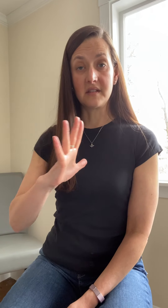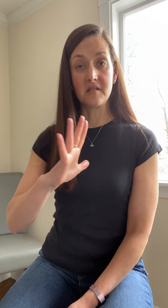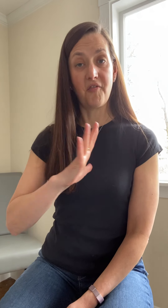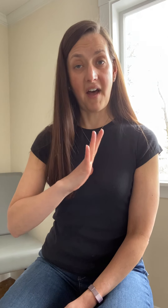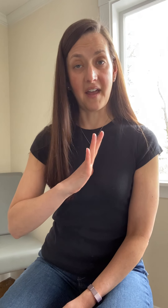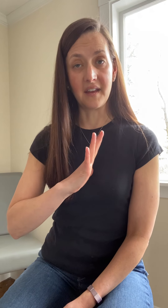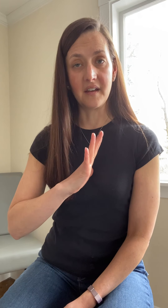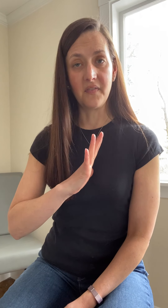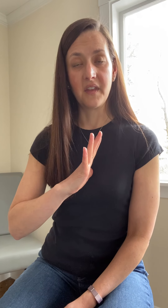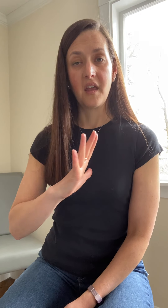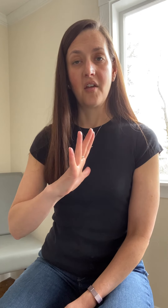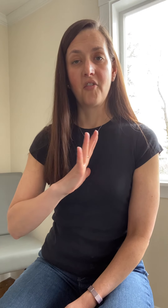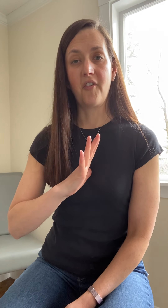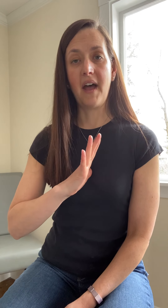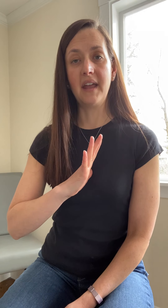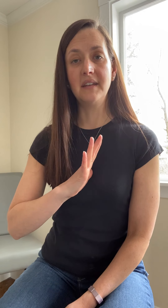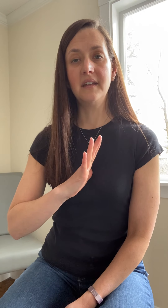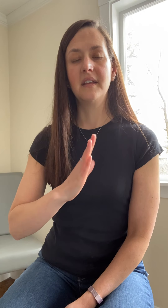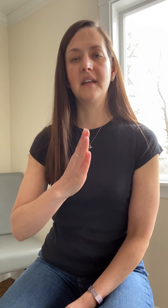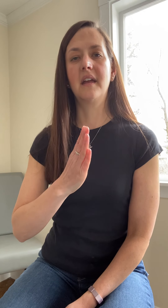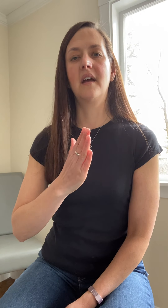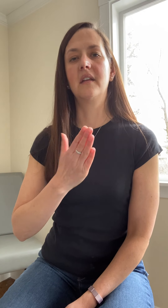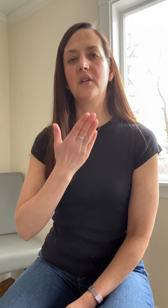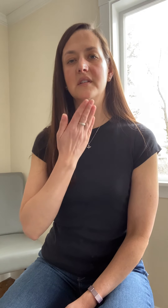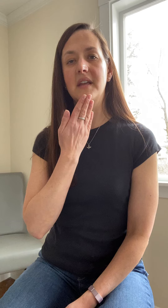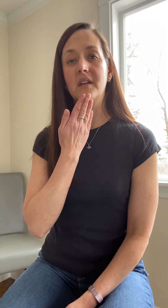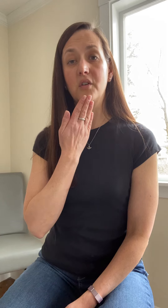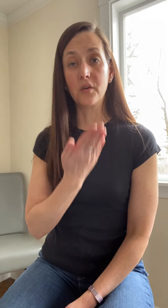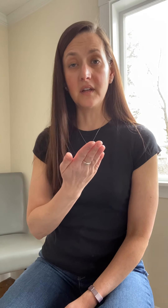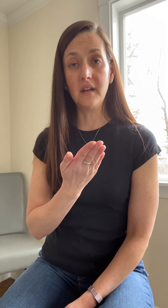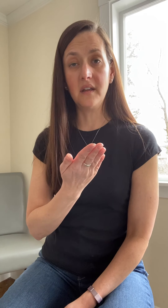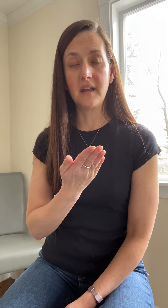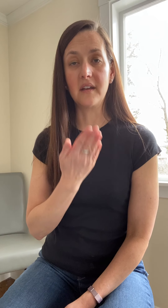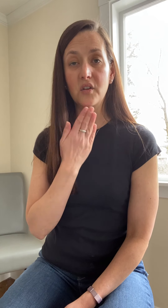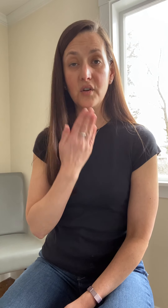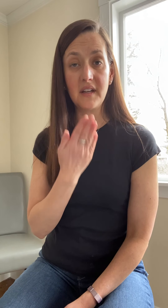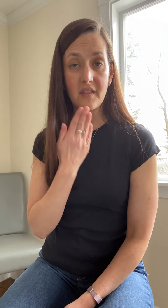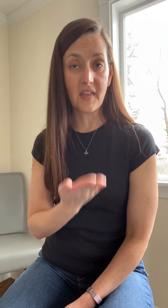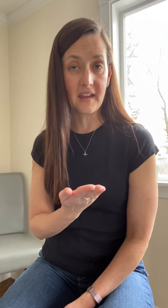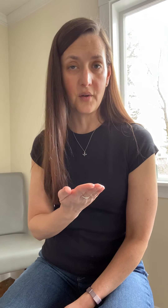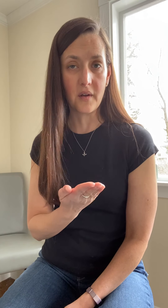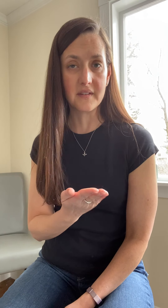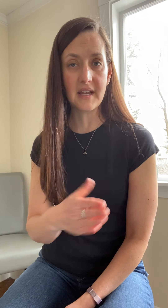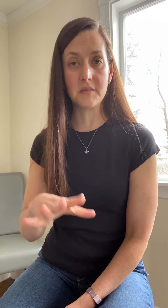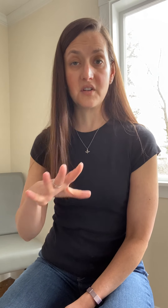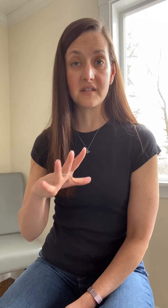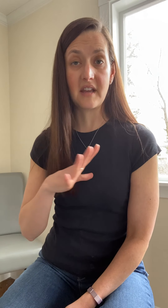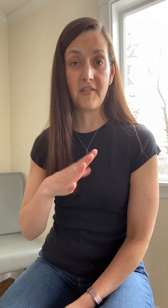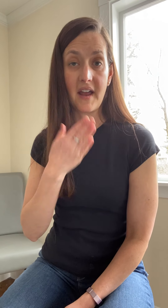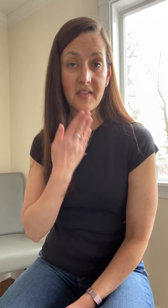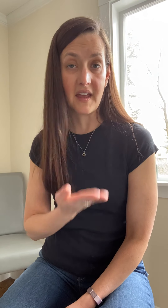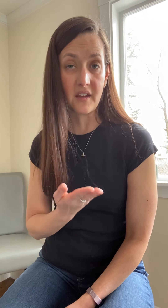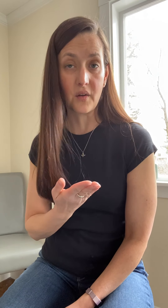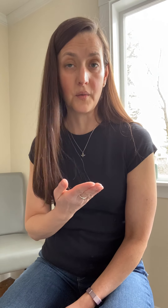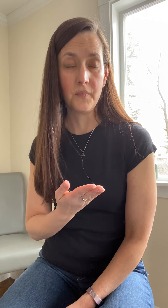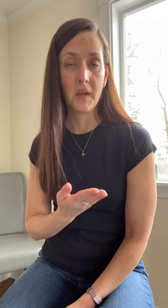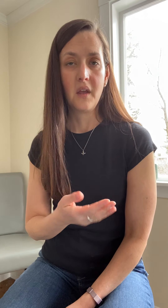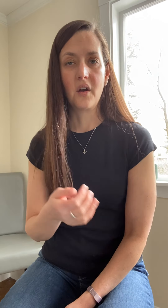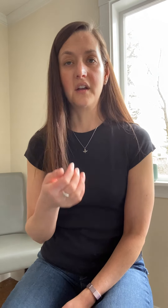is fine. You could say good and thank you are the same. So you could say fine, thank you, or you